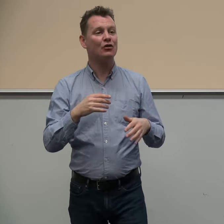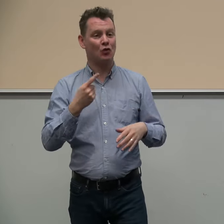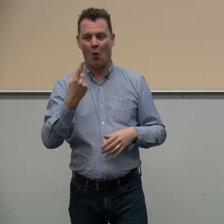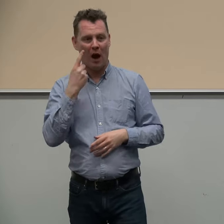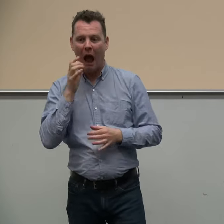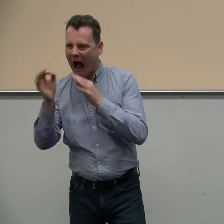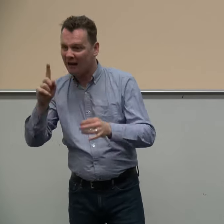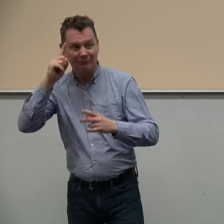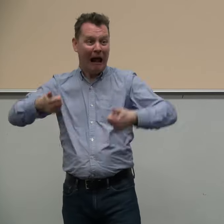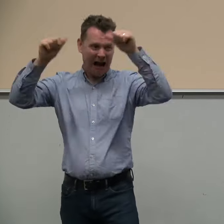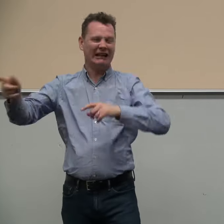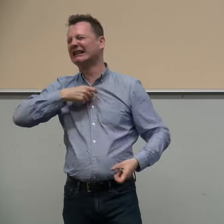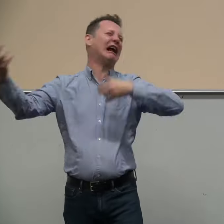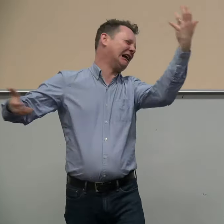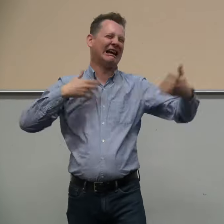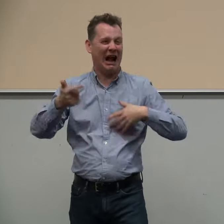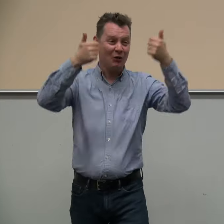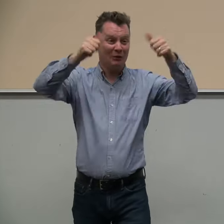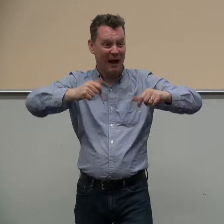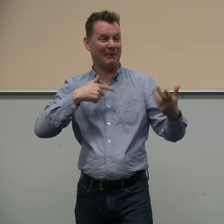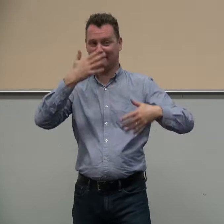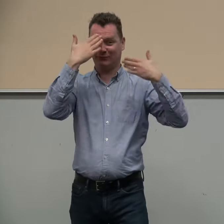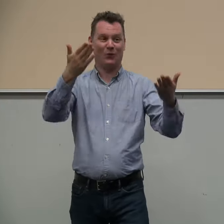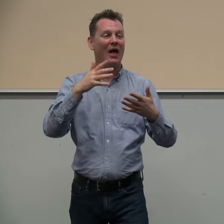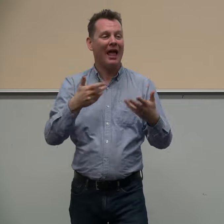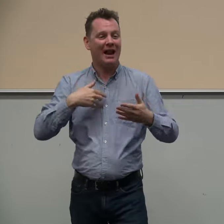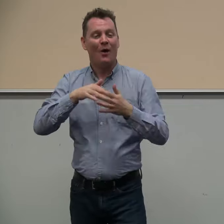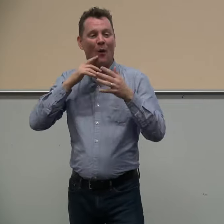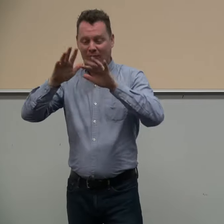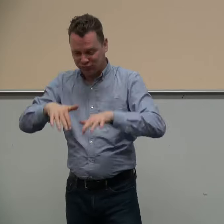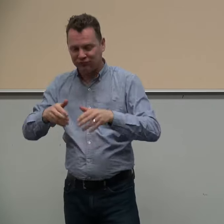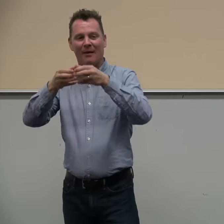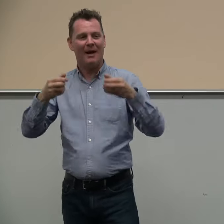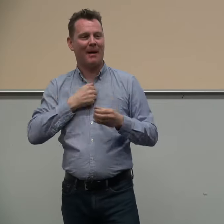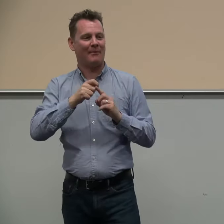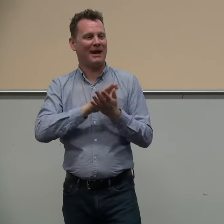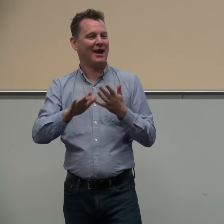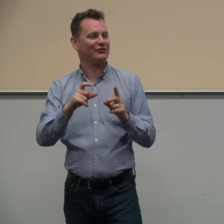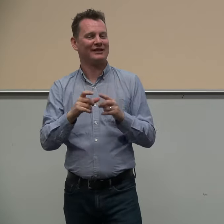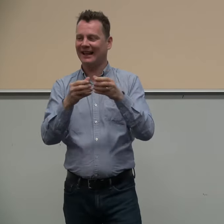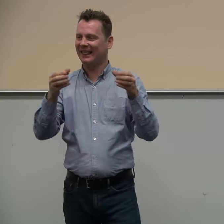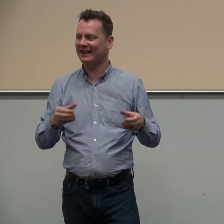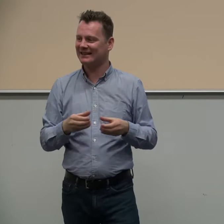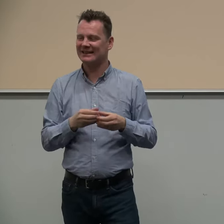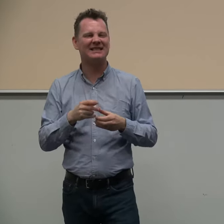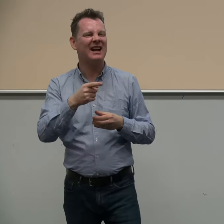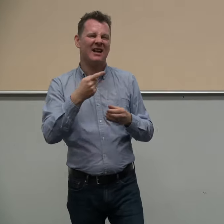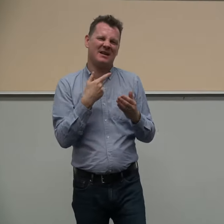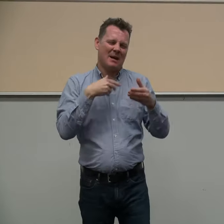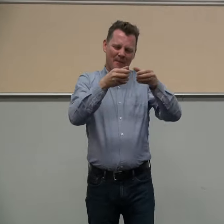it and hand it in. And that'll be my thesis. In the first instance, it's just going to be a few workshop days because it's just a